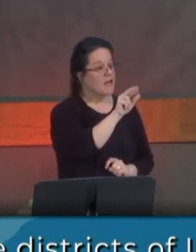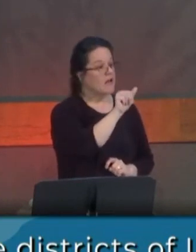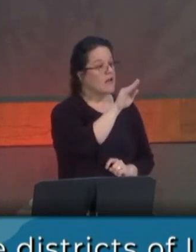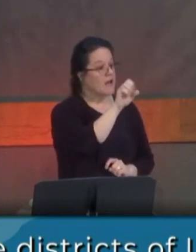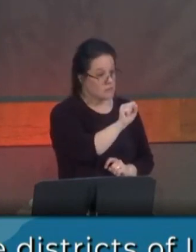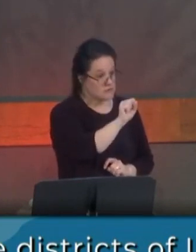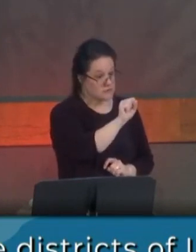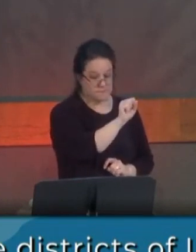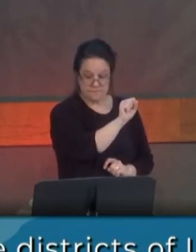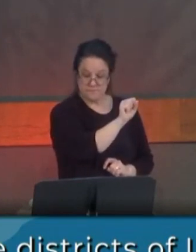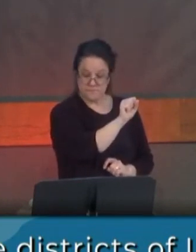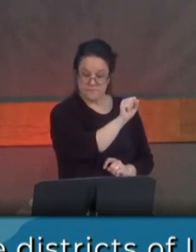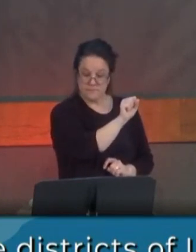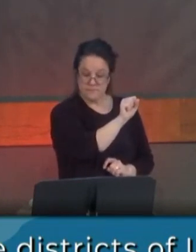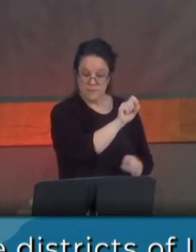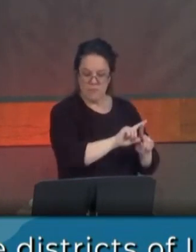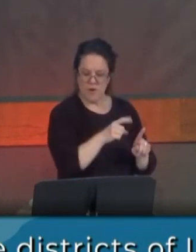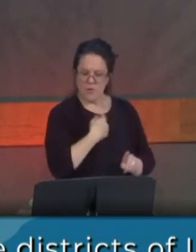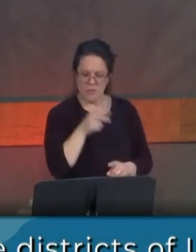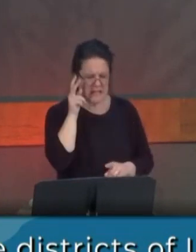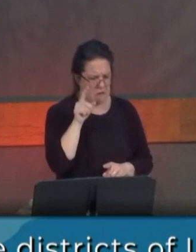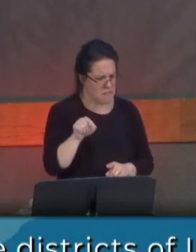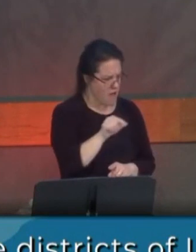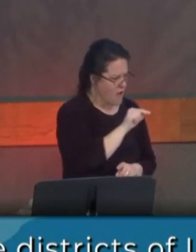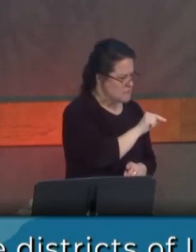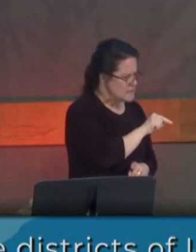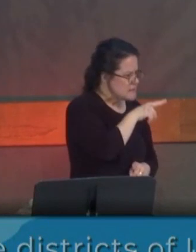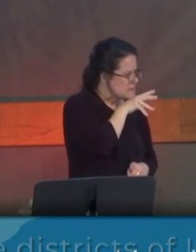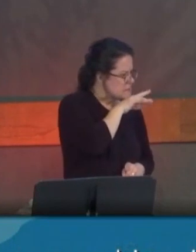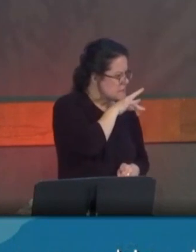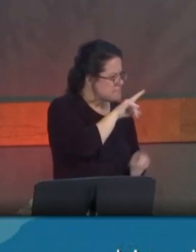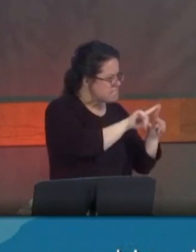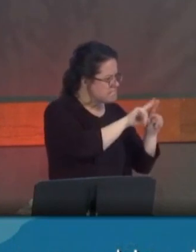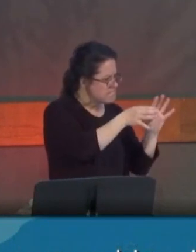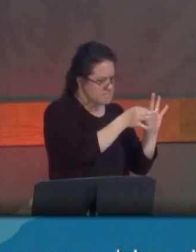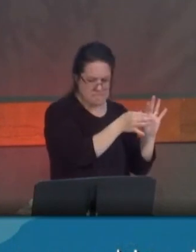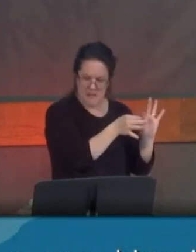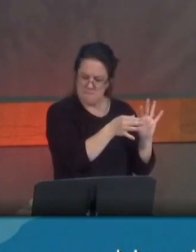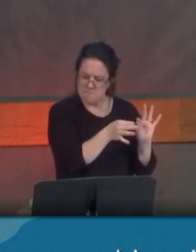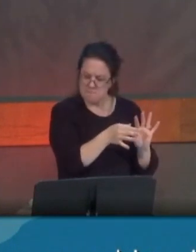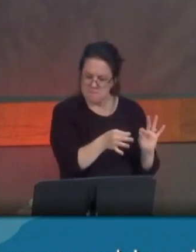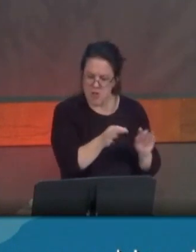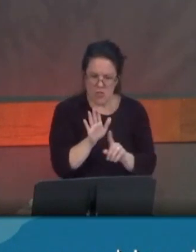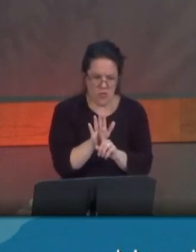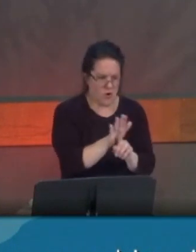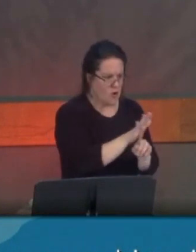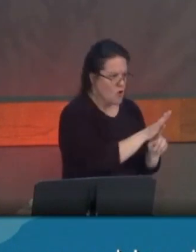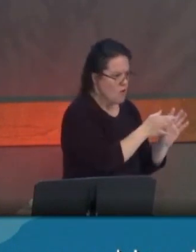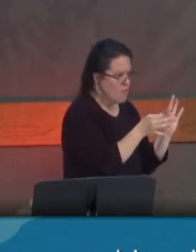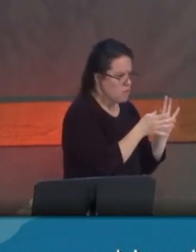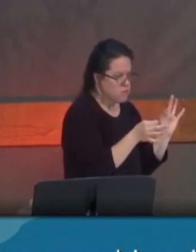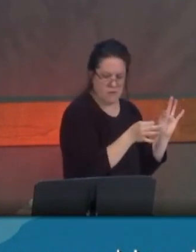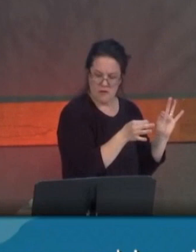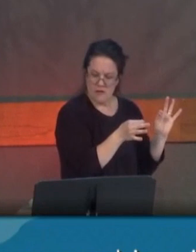one universal language for the liturgy? That everyone would understand no matter what language they spoke. Oh wait, we already have that.